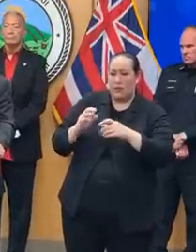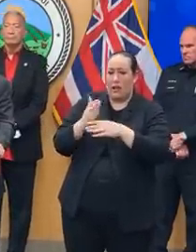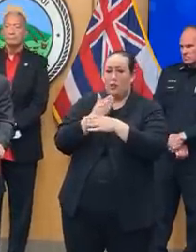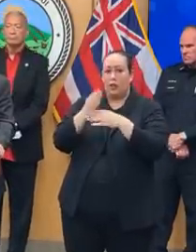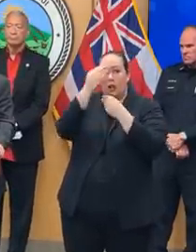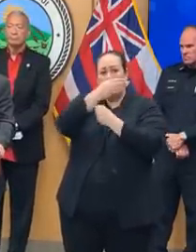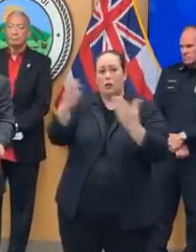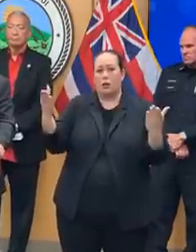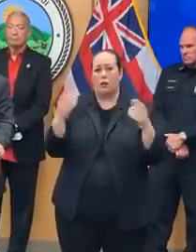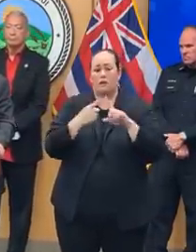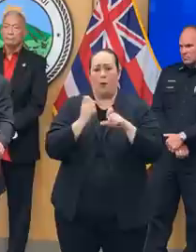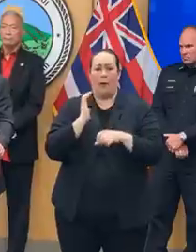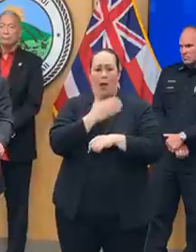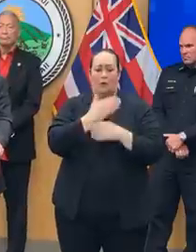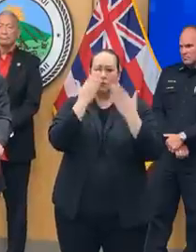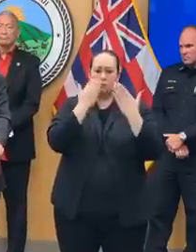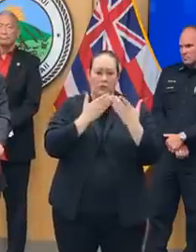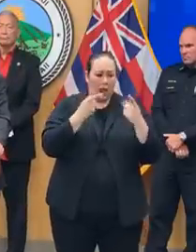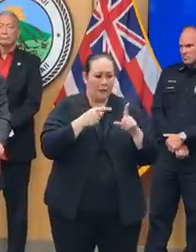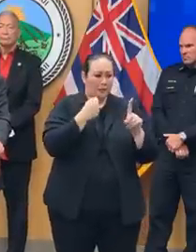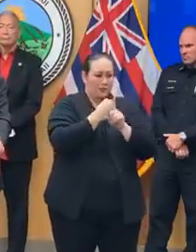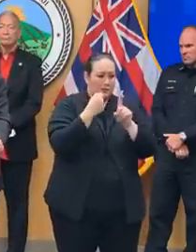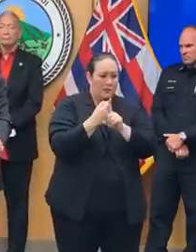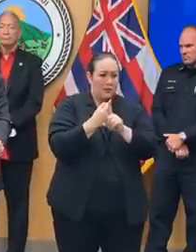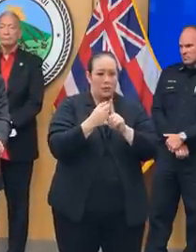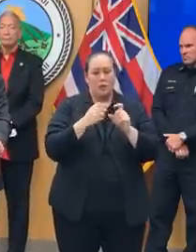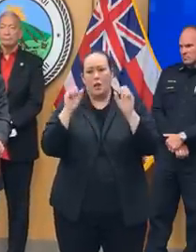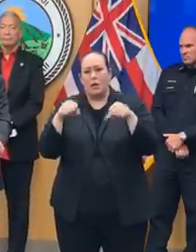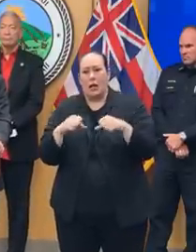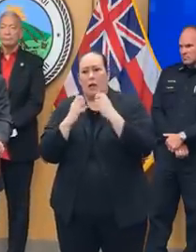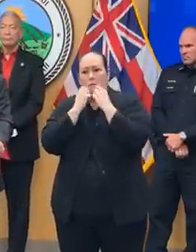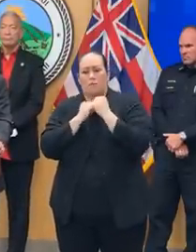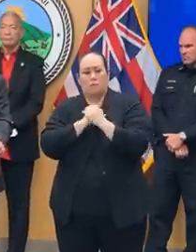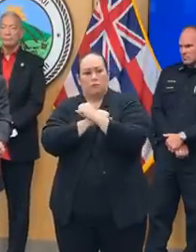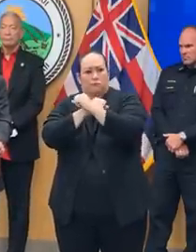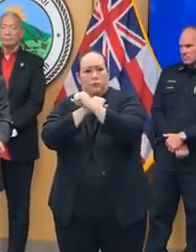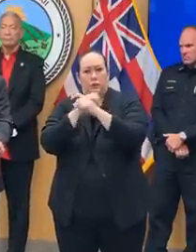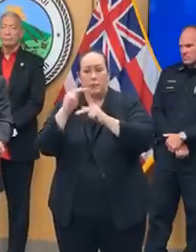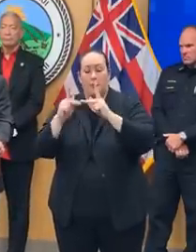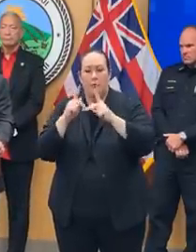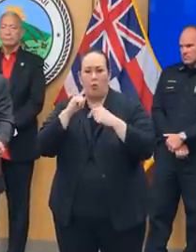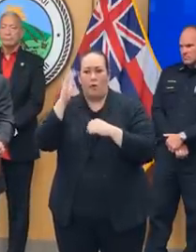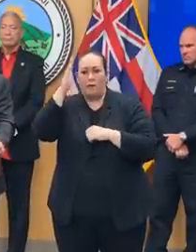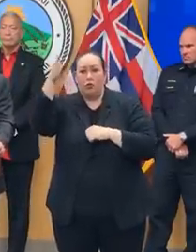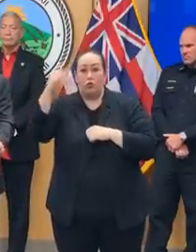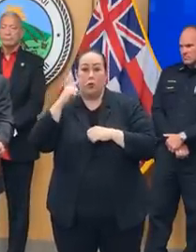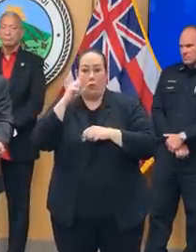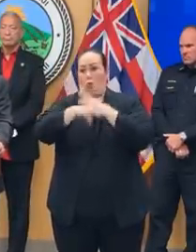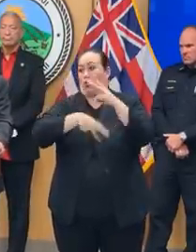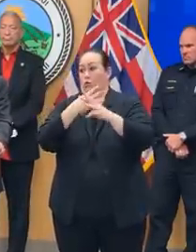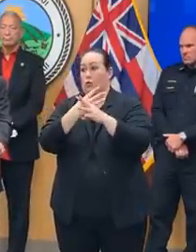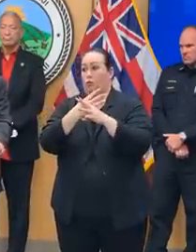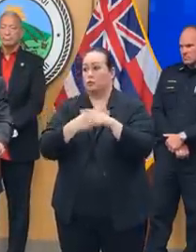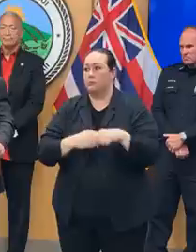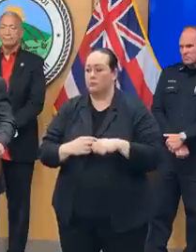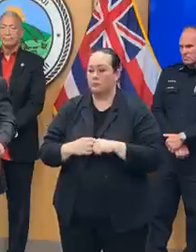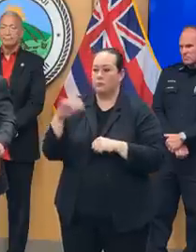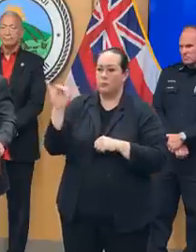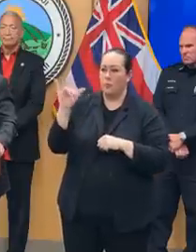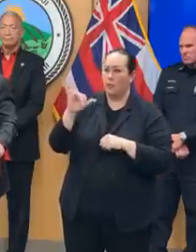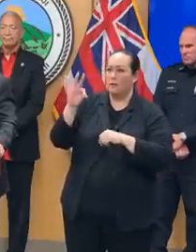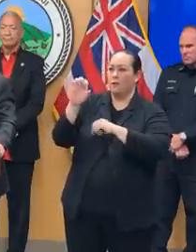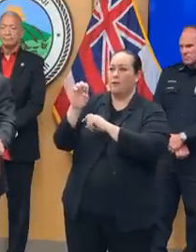tragedy. We want to share how to best protect people all across the planet. That's really what it is. We also are going to bring in individuals like